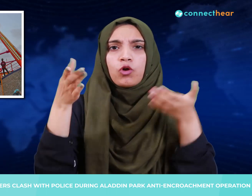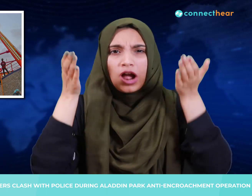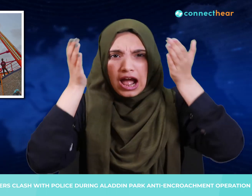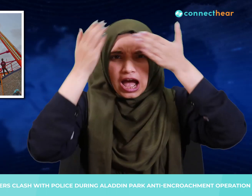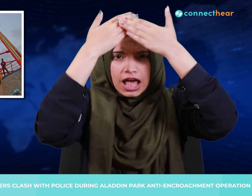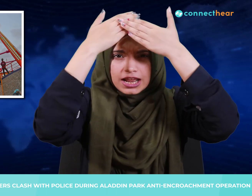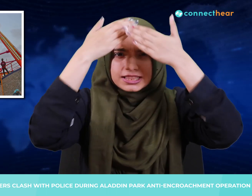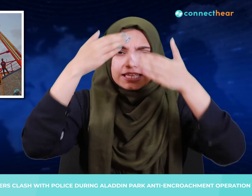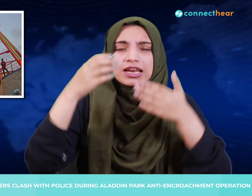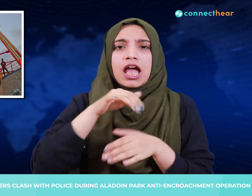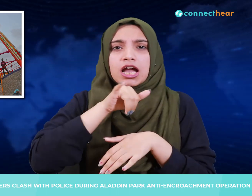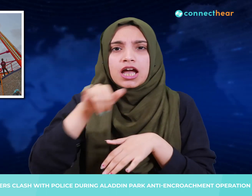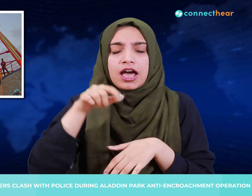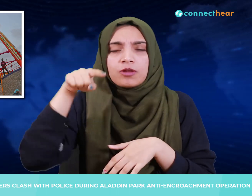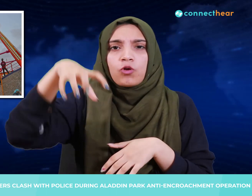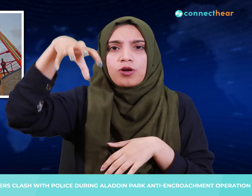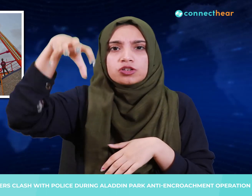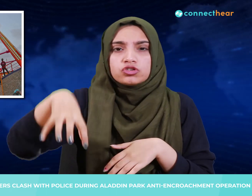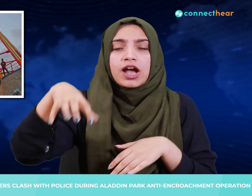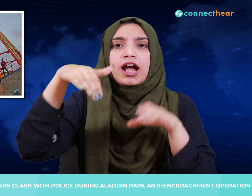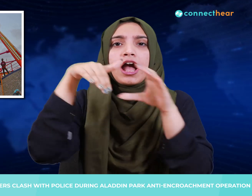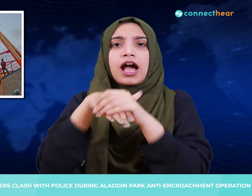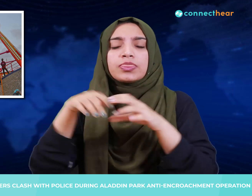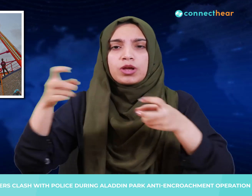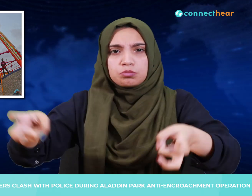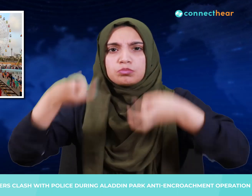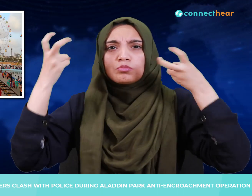amusement park area of Karachi's Gulshan-e-Iqbal locality.